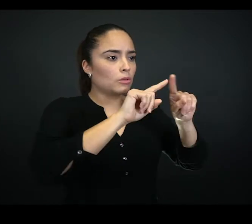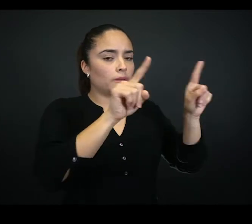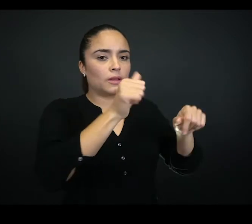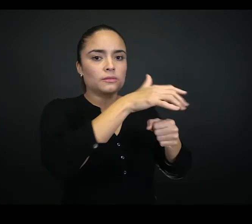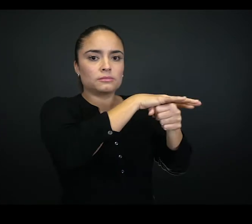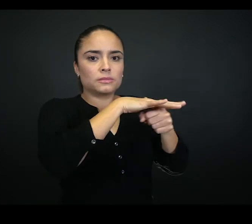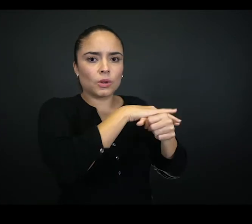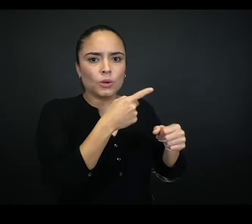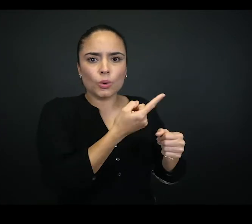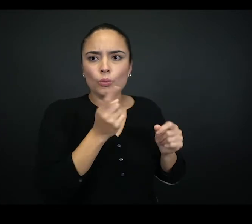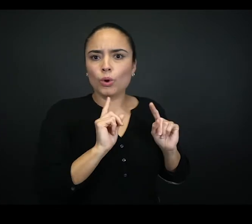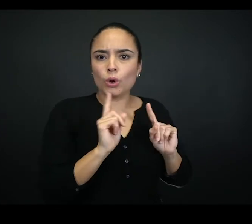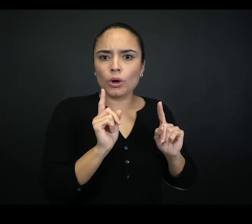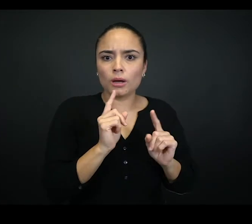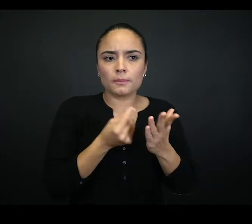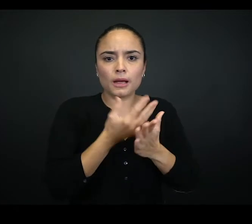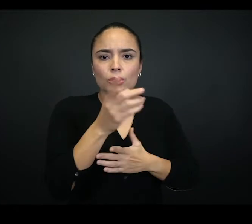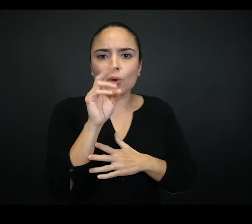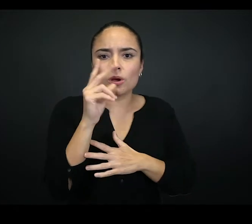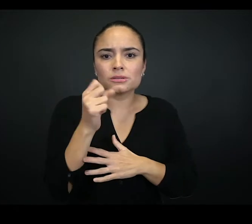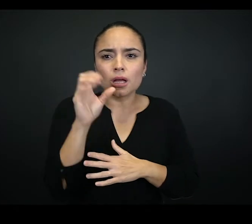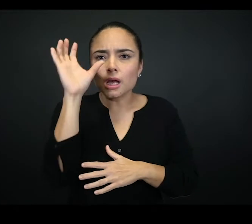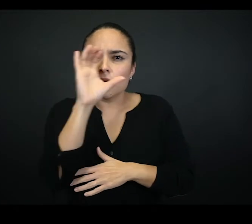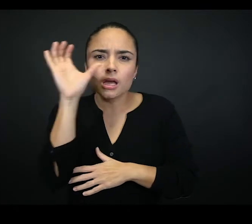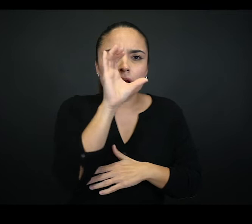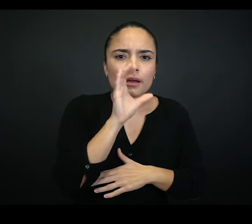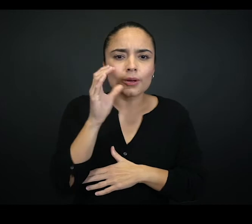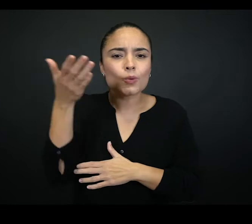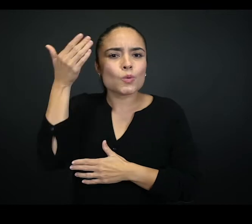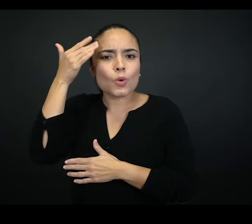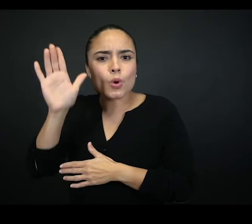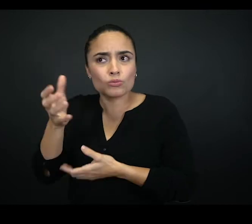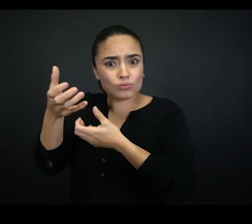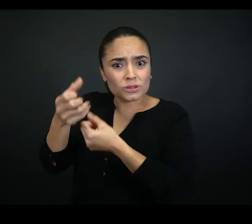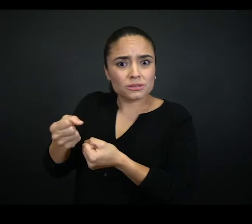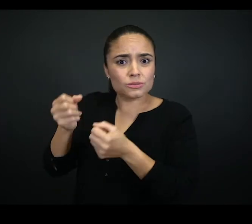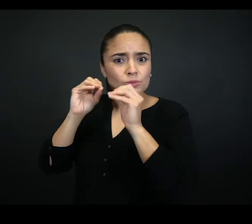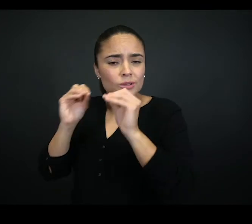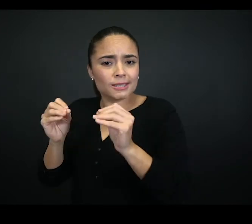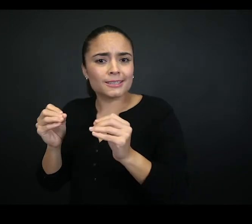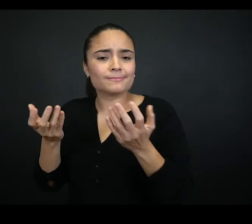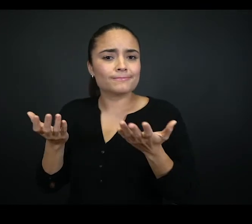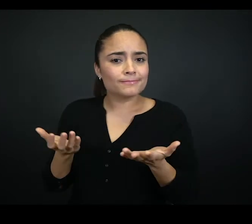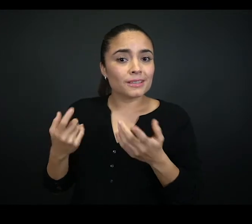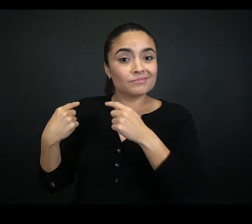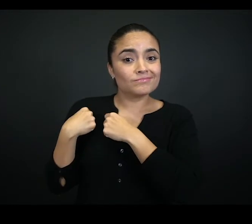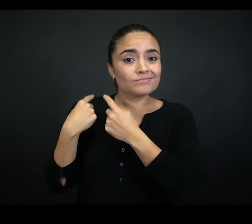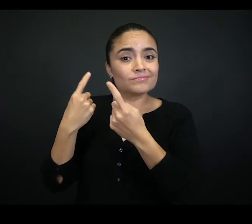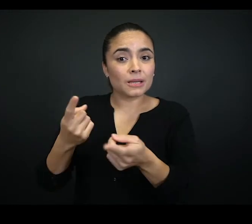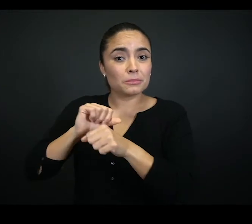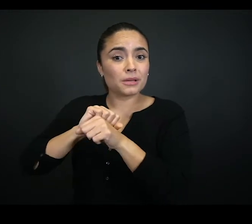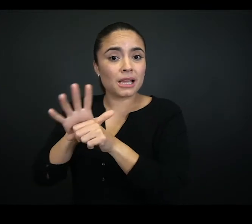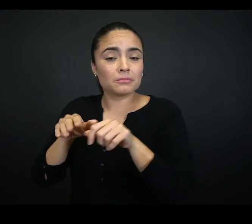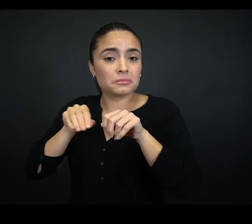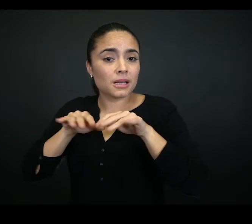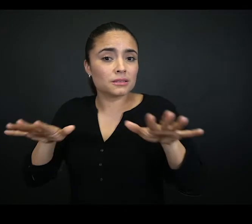we've seen the overdose numbers, both the non-fatal calls to paramedics and the non-fatal overdoses